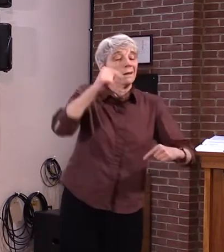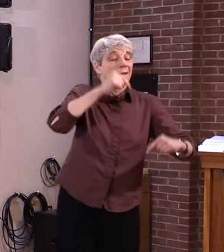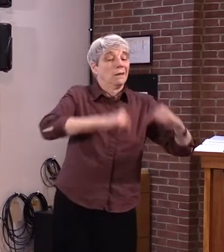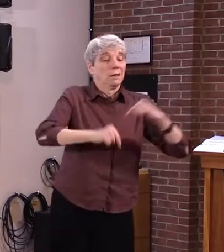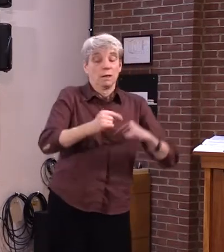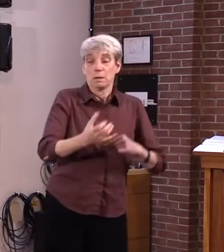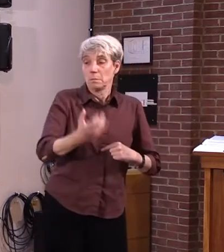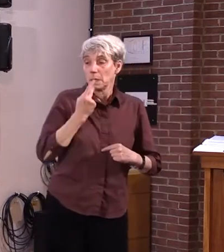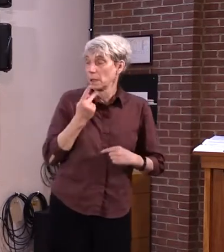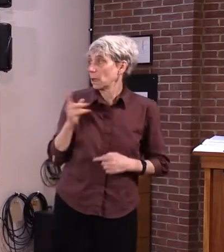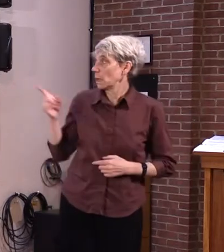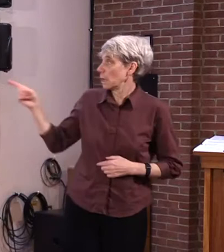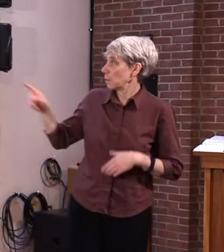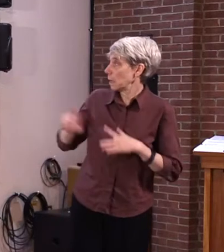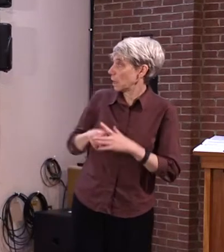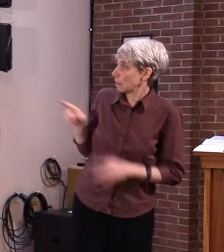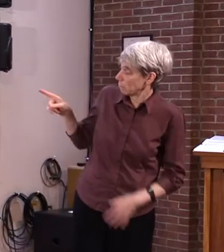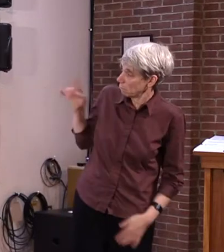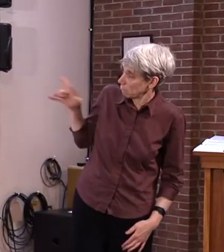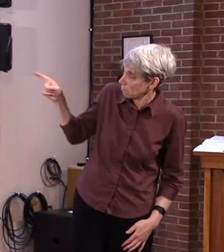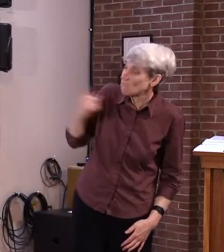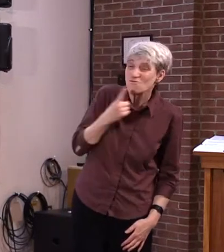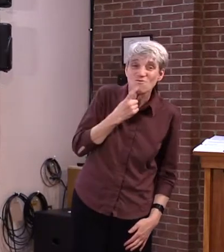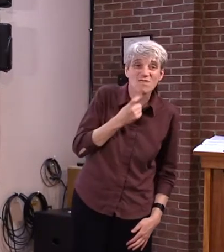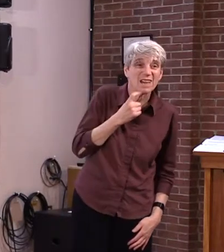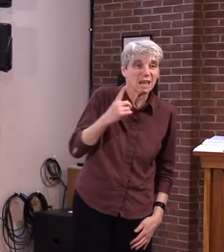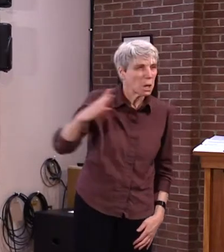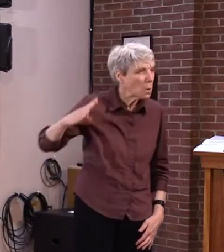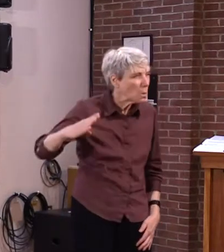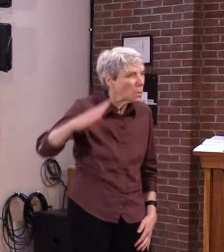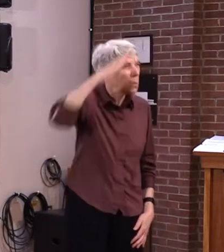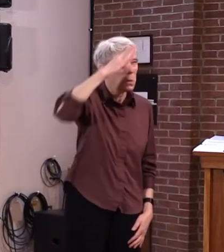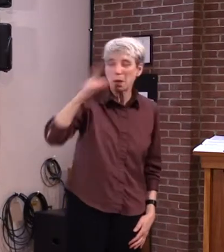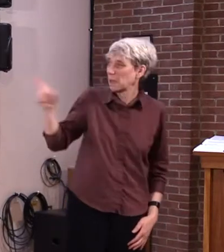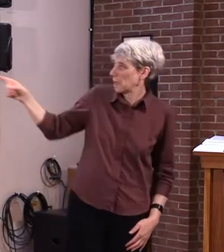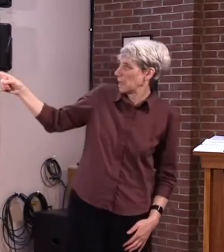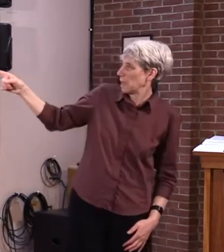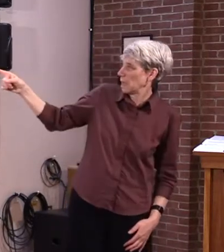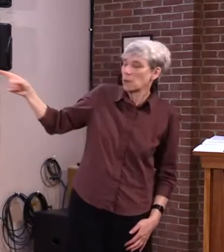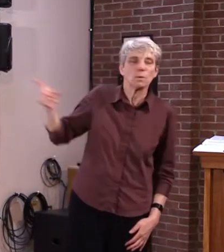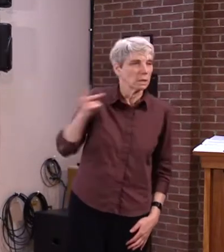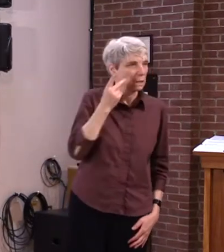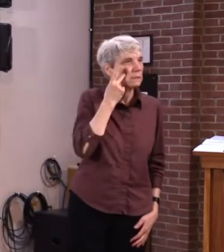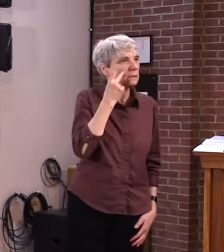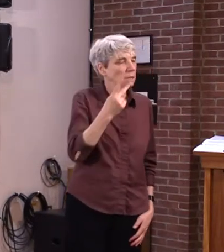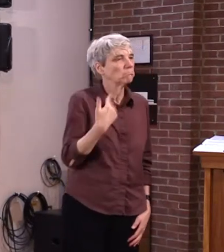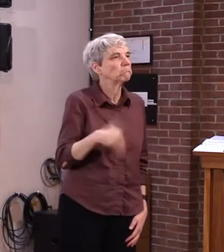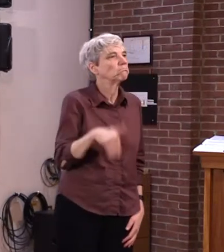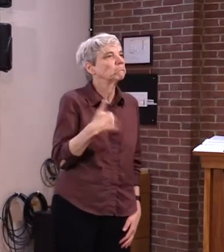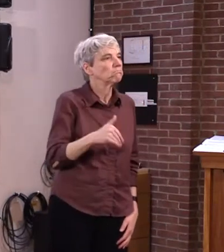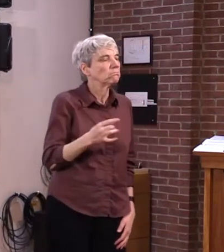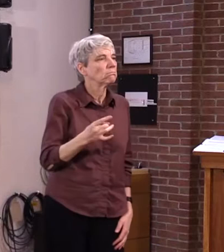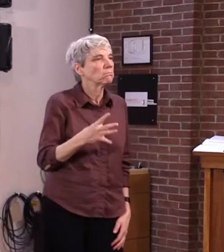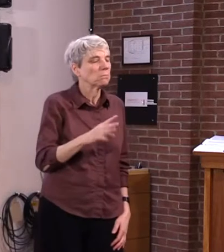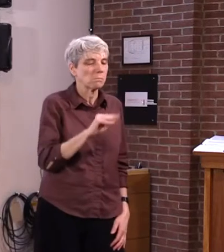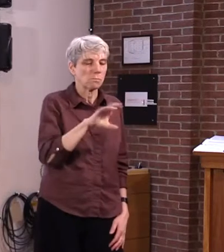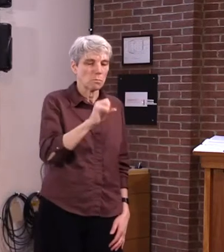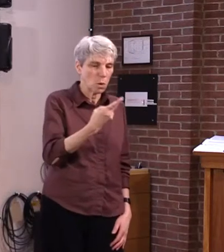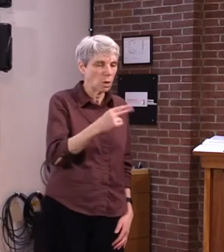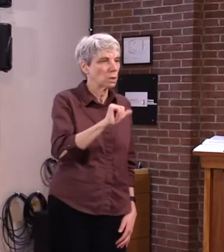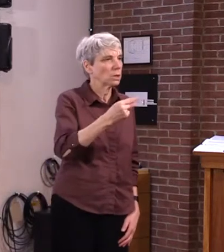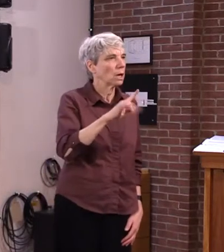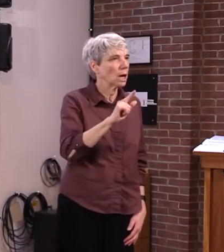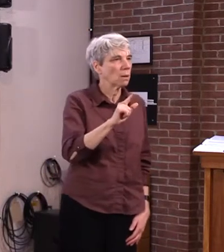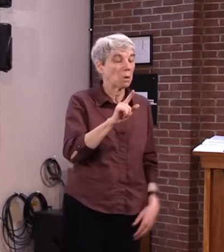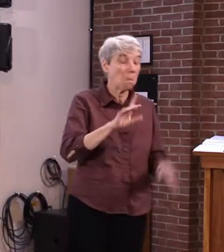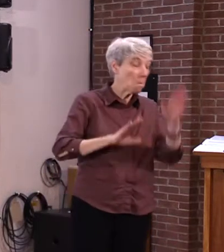of the pandemic, when you see the week over week count, you can put that into a little bit of a perspective. You can see both how high it was in March and April,